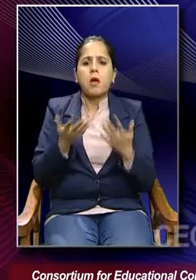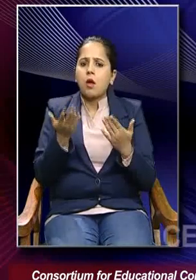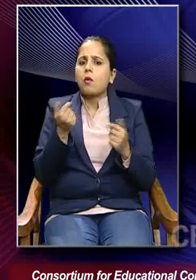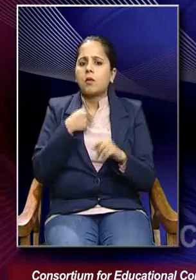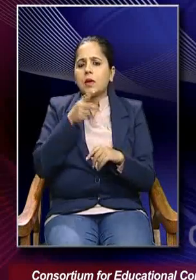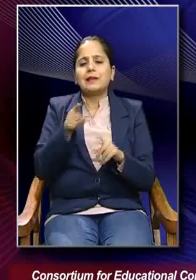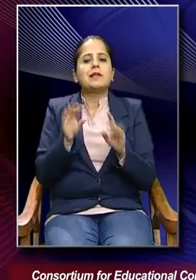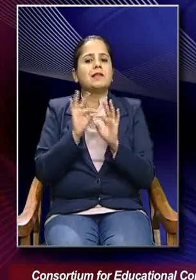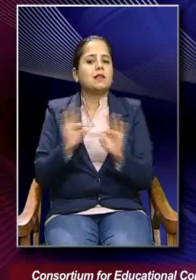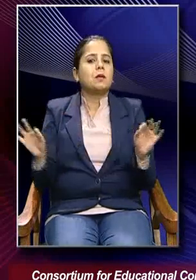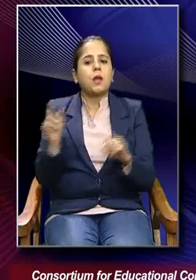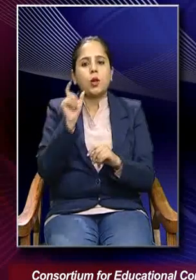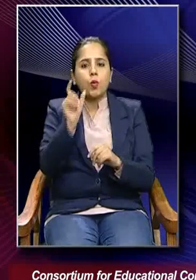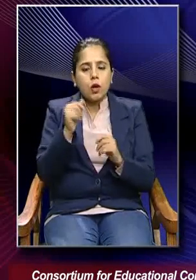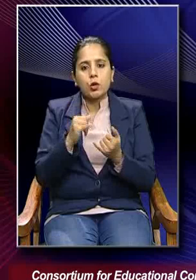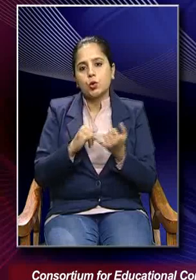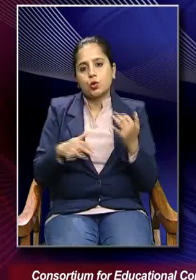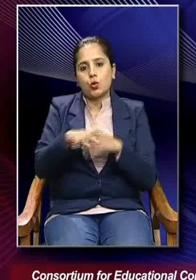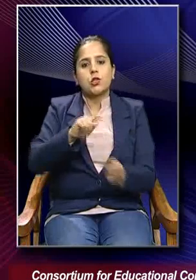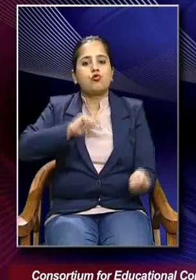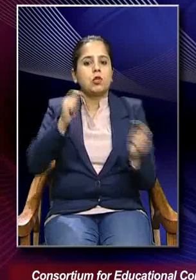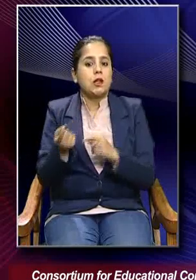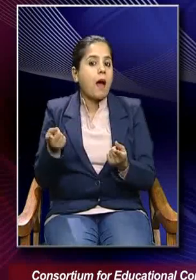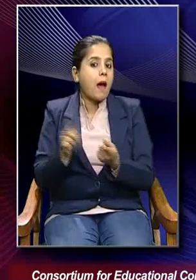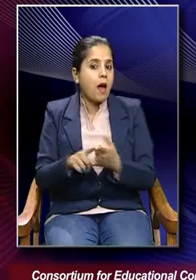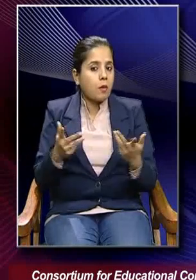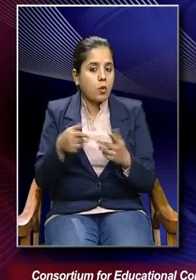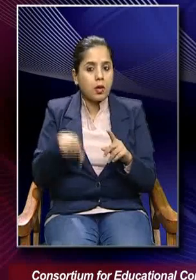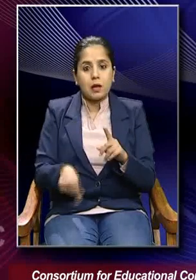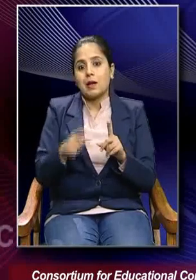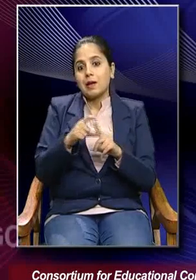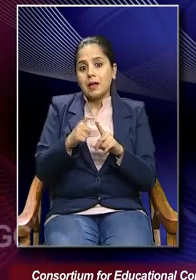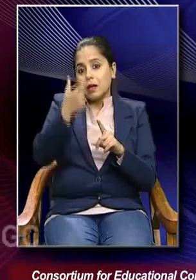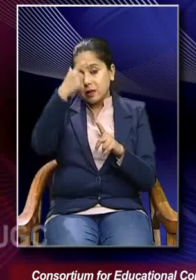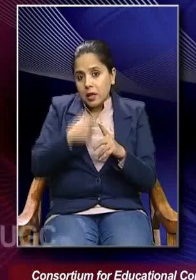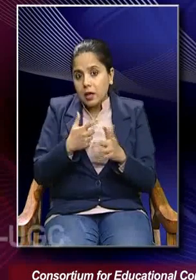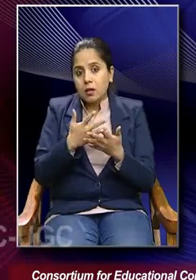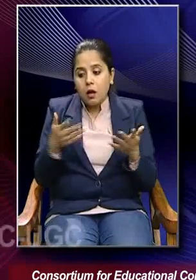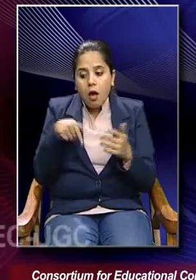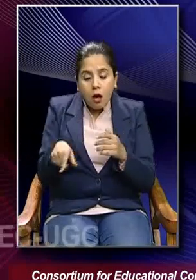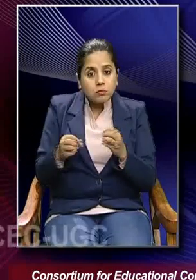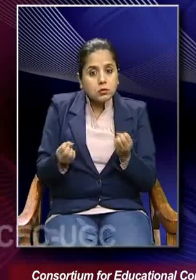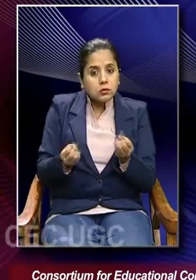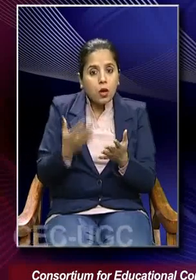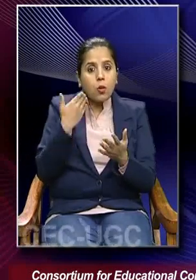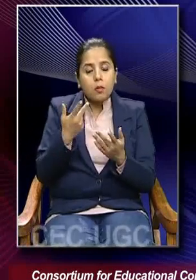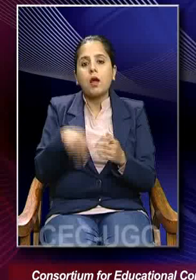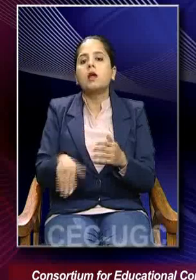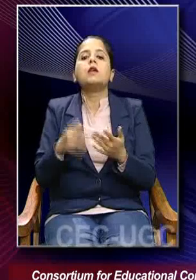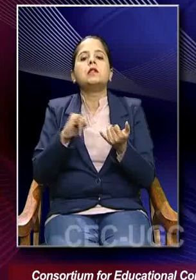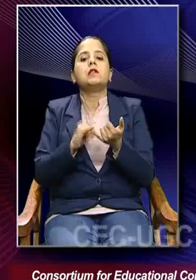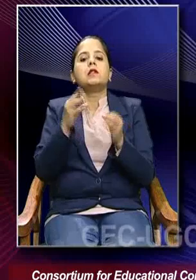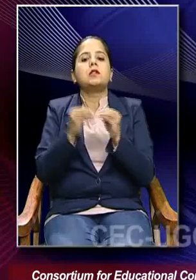very simple word, social change happened. The discipline of sociology emerged. So when we look into